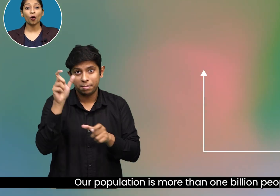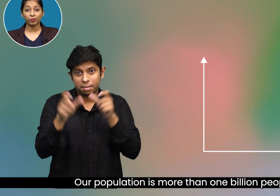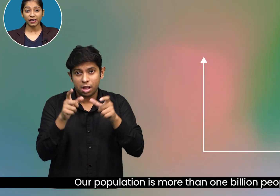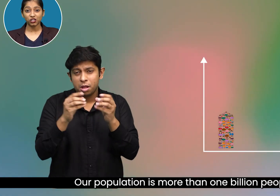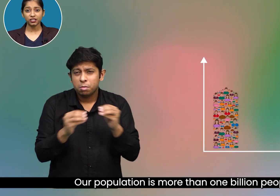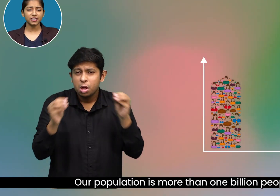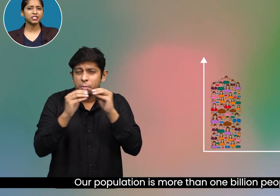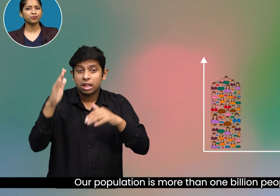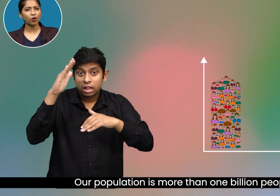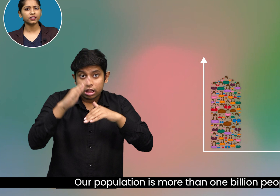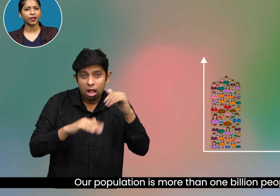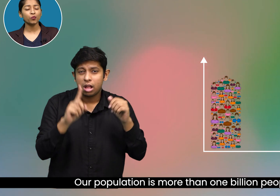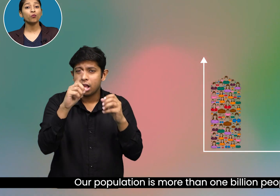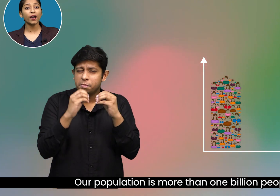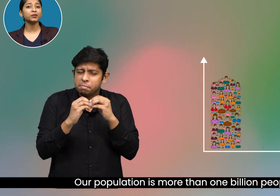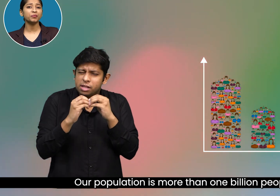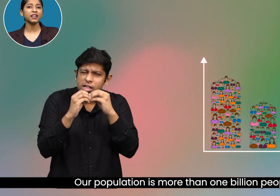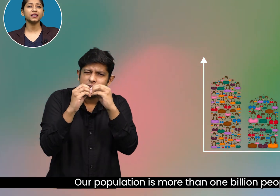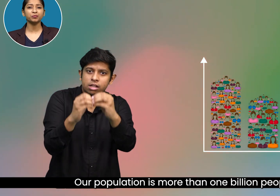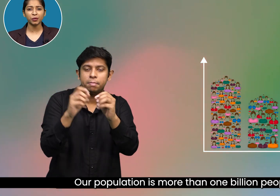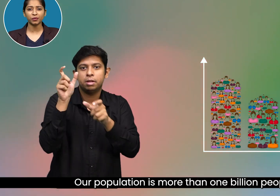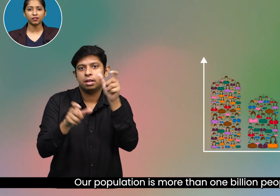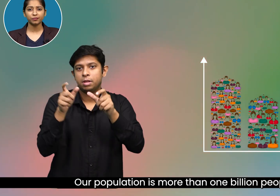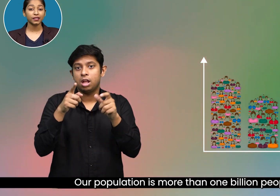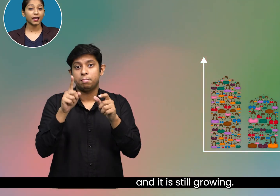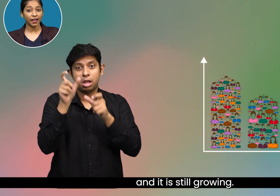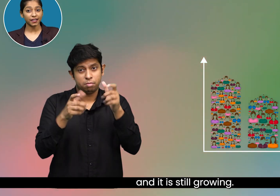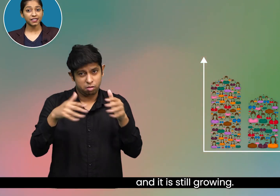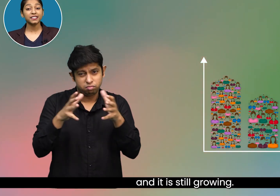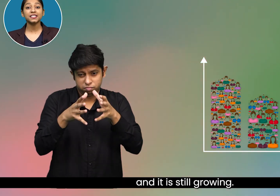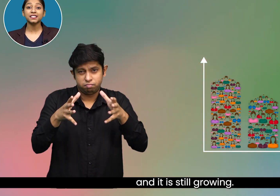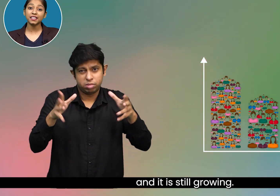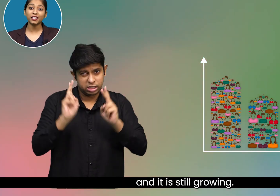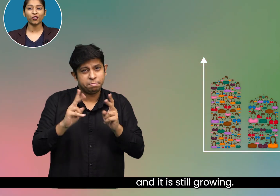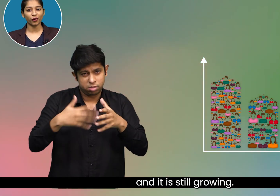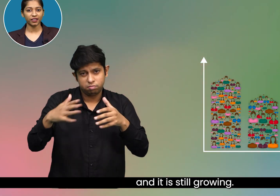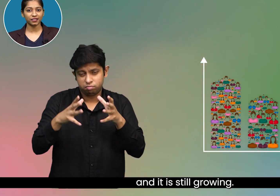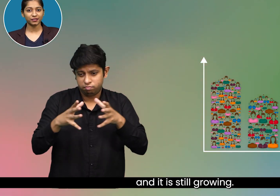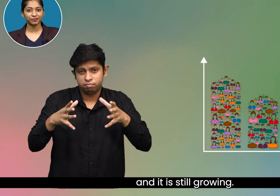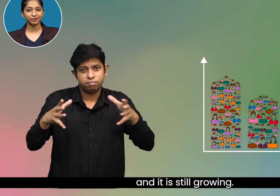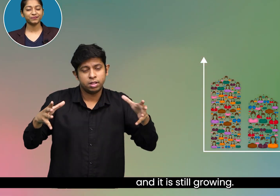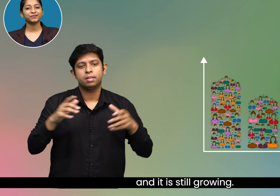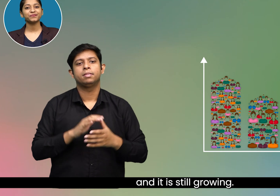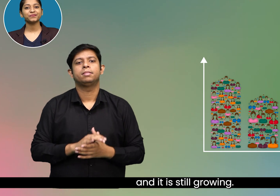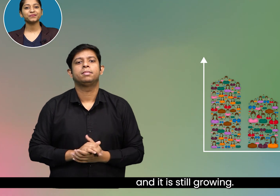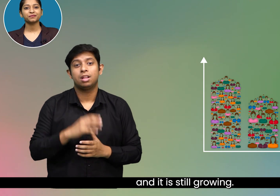Our population is more than 1 billion people and it is still growing.